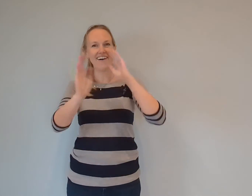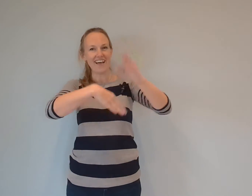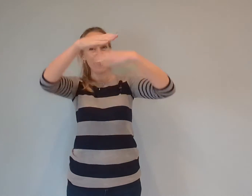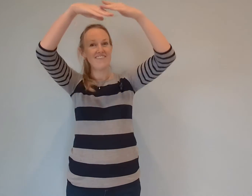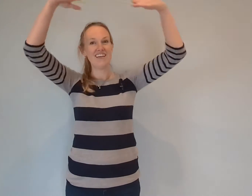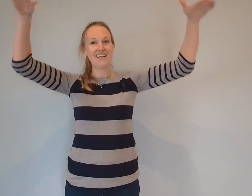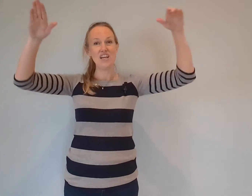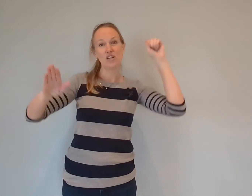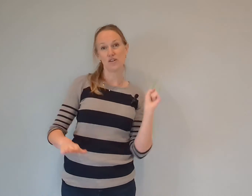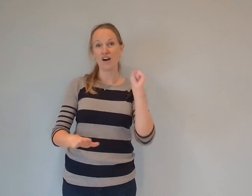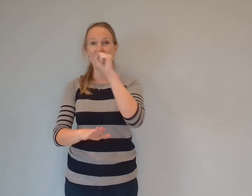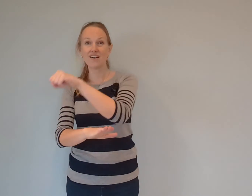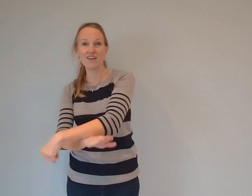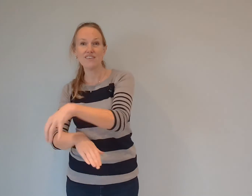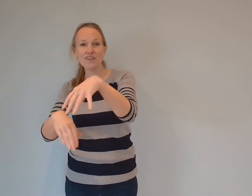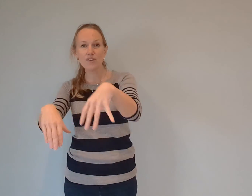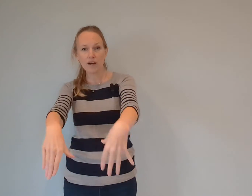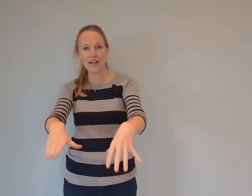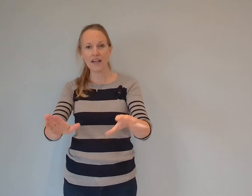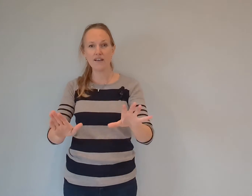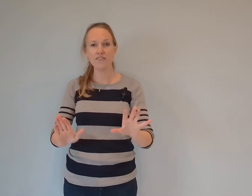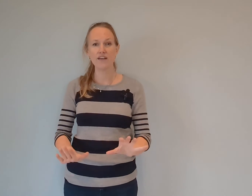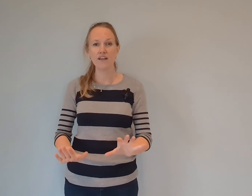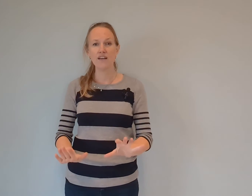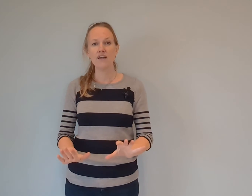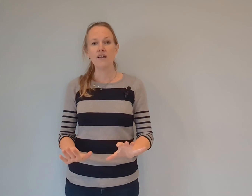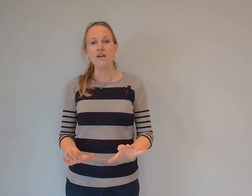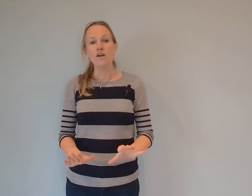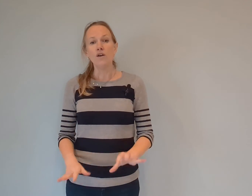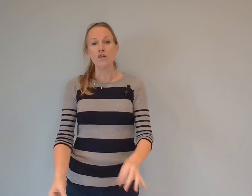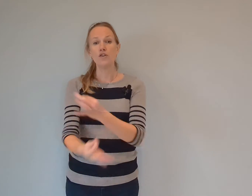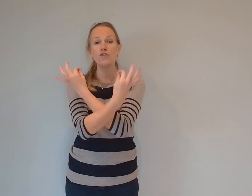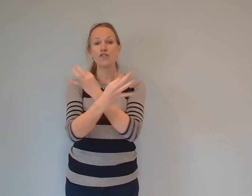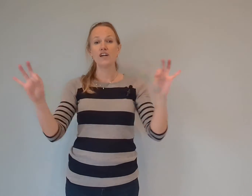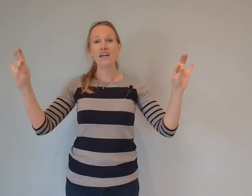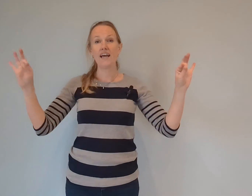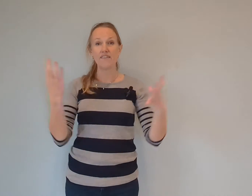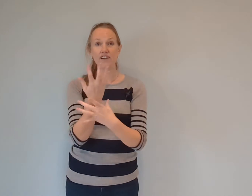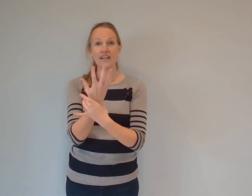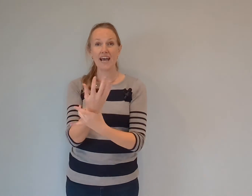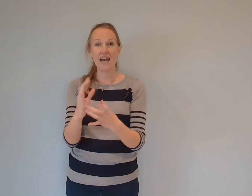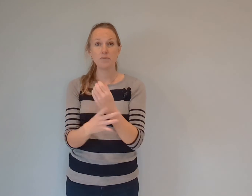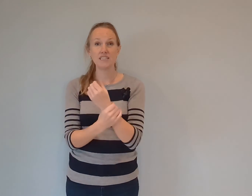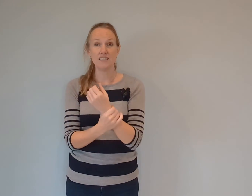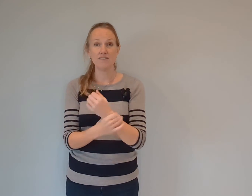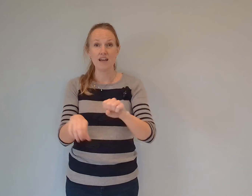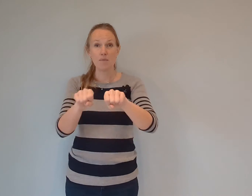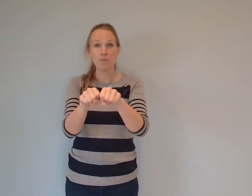of heaven, you conquered the grave. You free every captive,